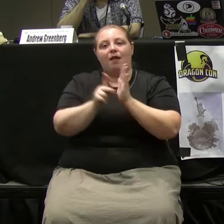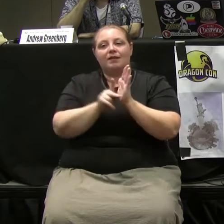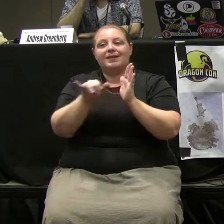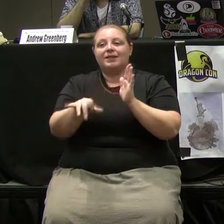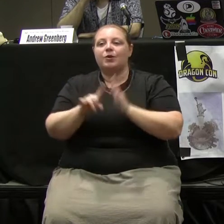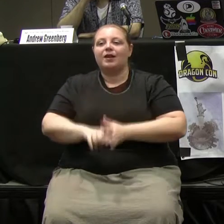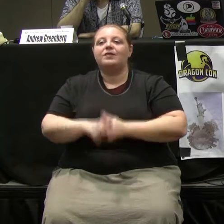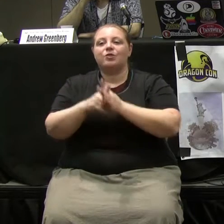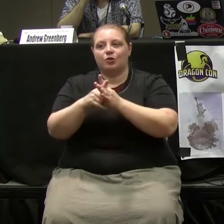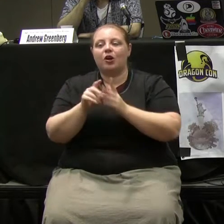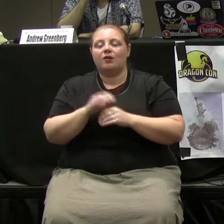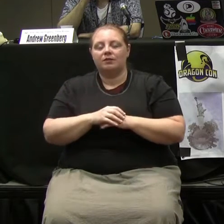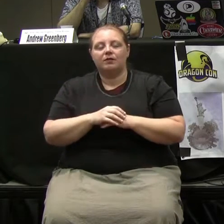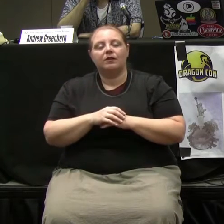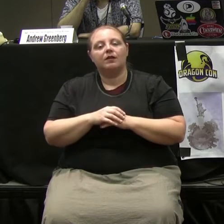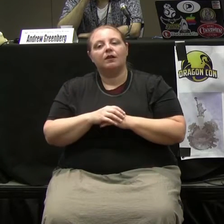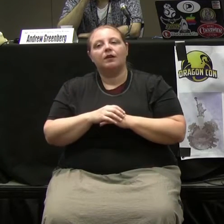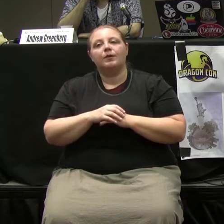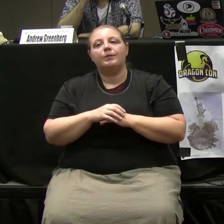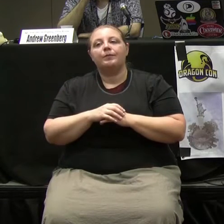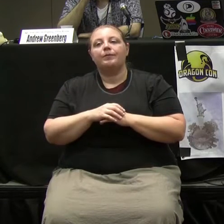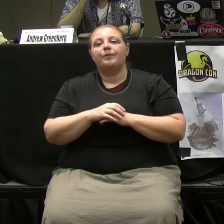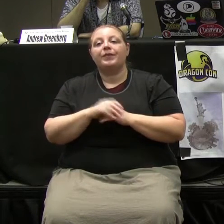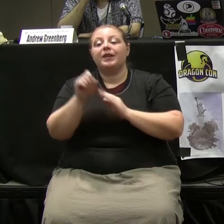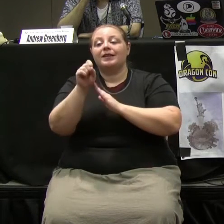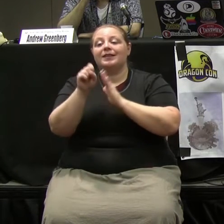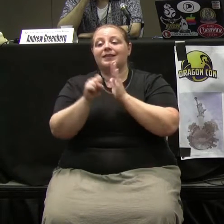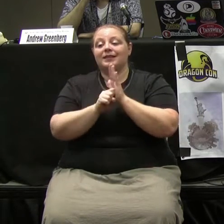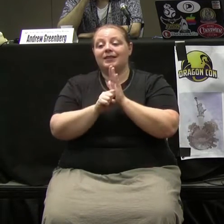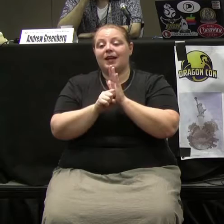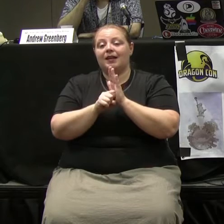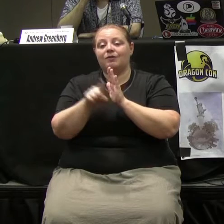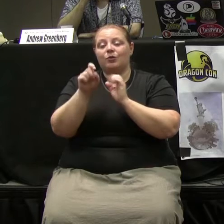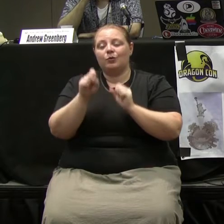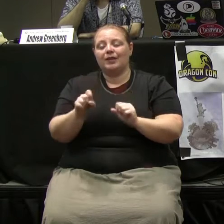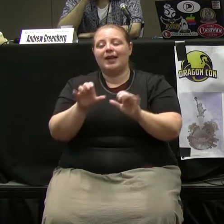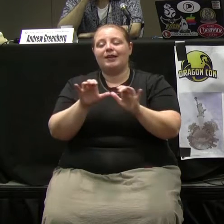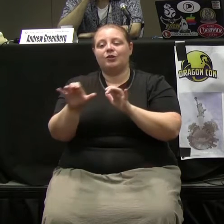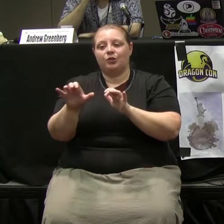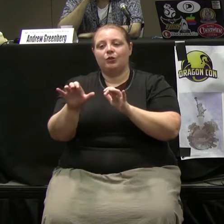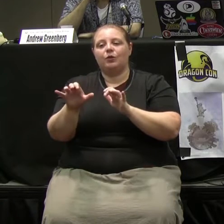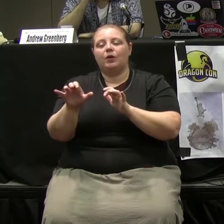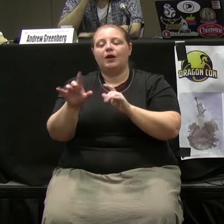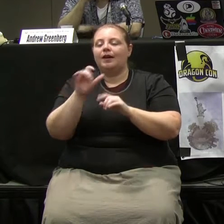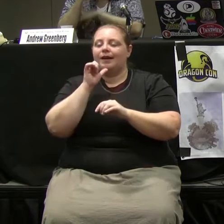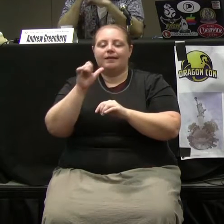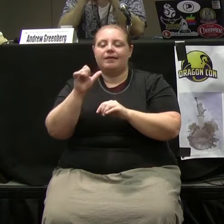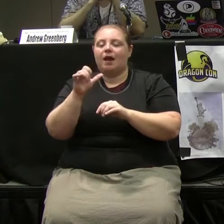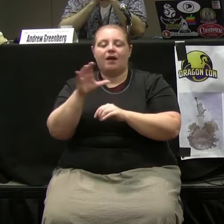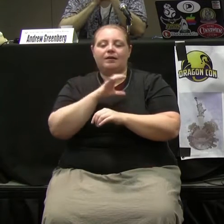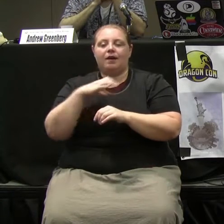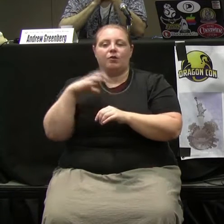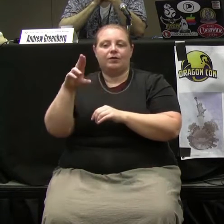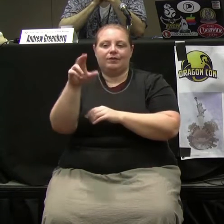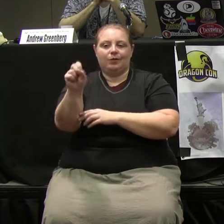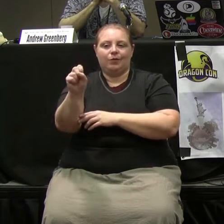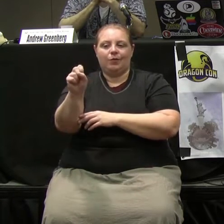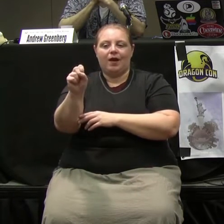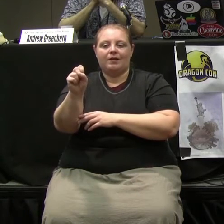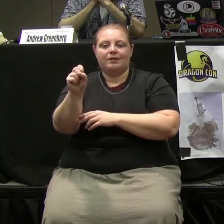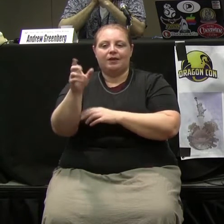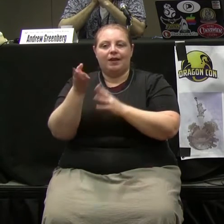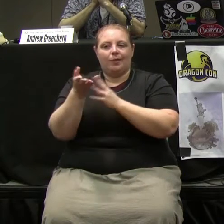start. So there's things you can do on the state level that you just can't get through Congress or even through the rulemaking procedures in